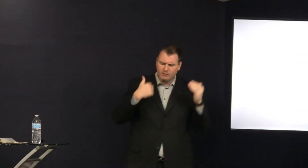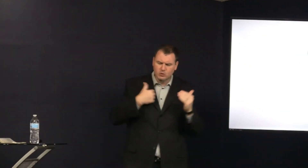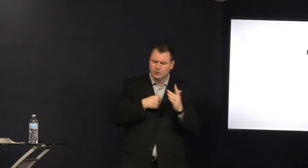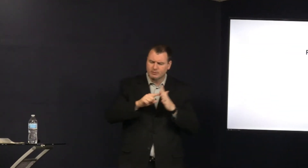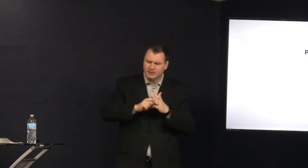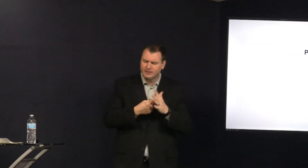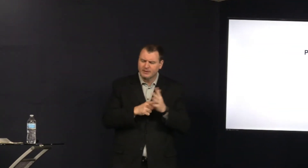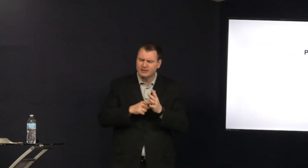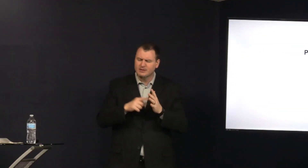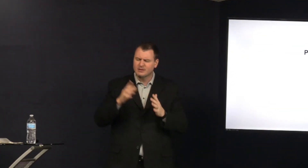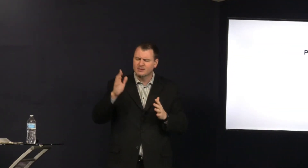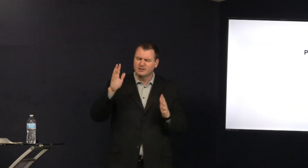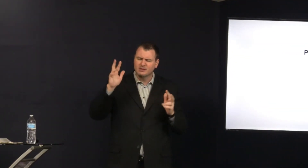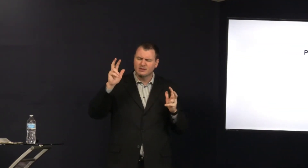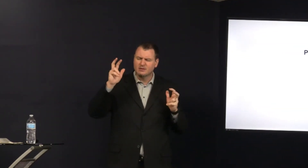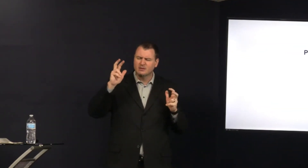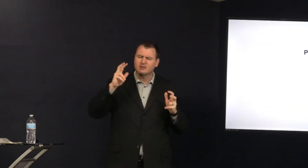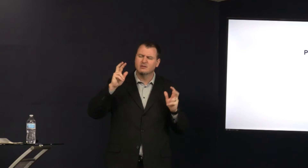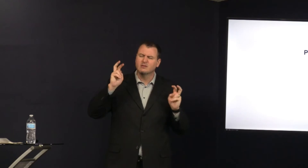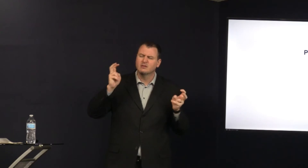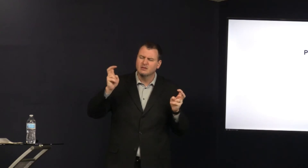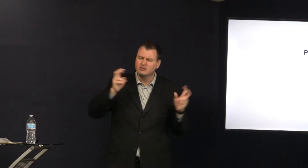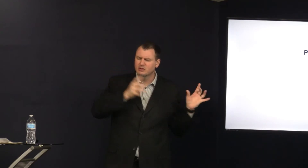Father in heaven, as we begin this